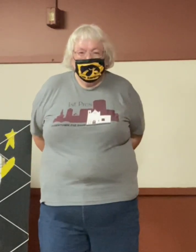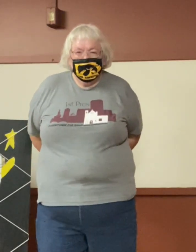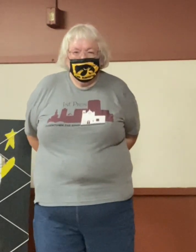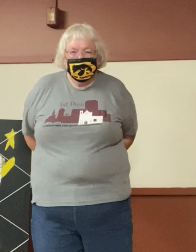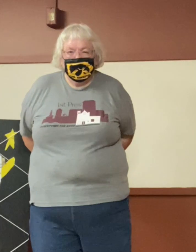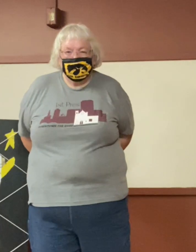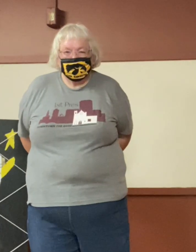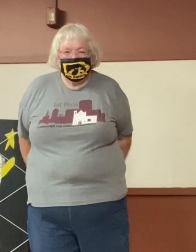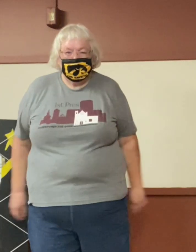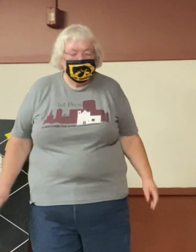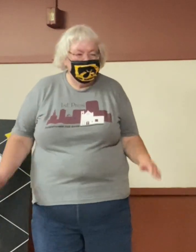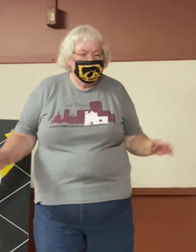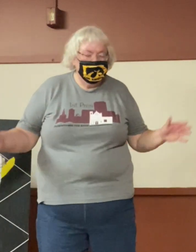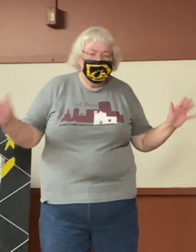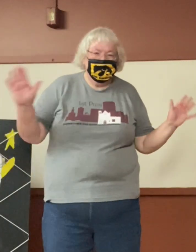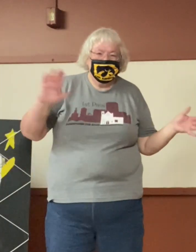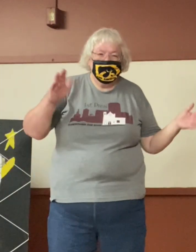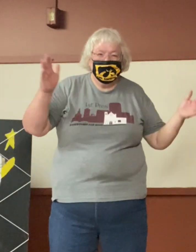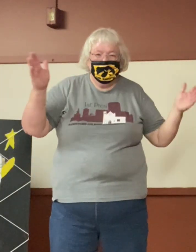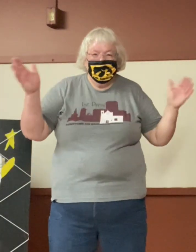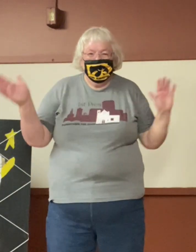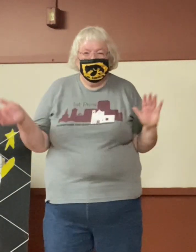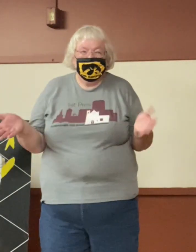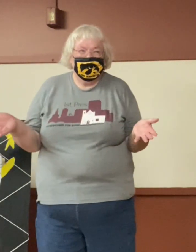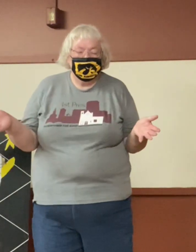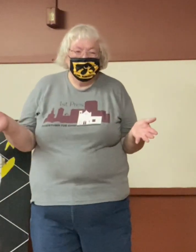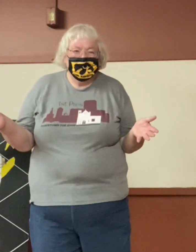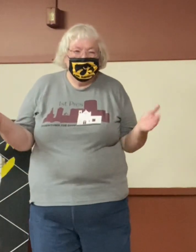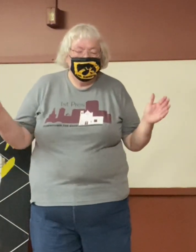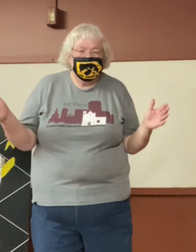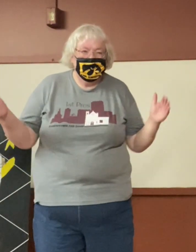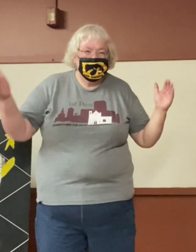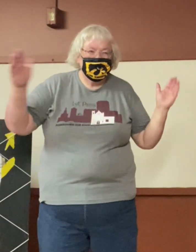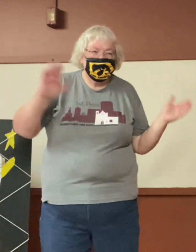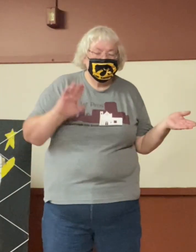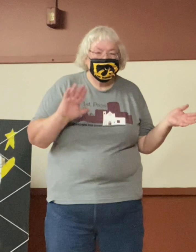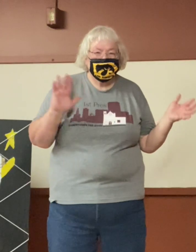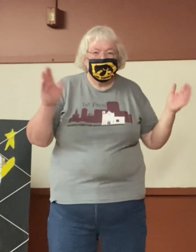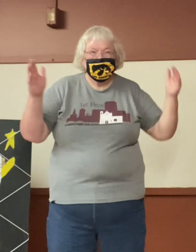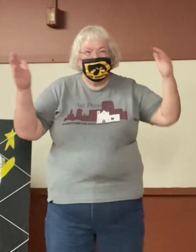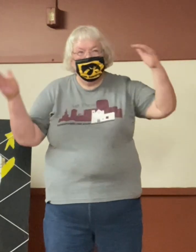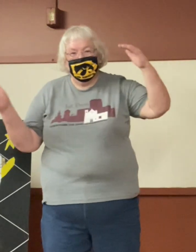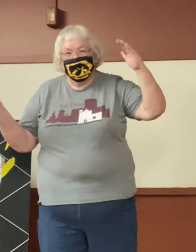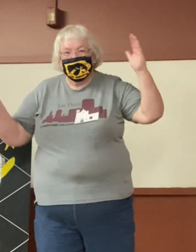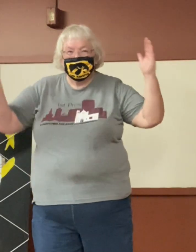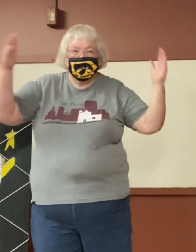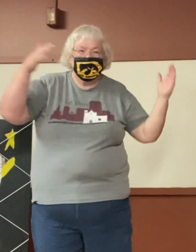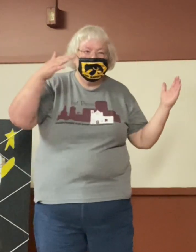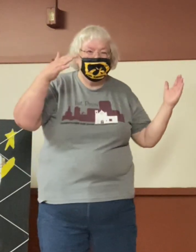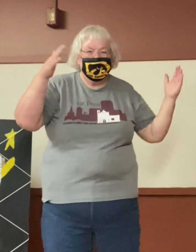this is Jesus Wants Me for a Sunbeam. So it goes, Jesus wants me for